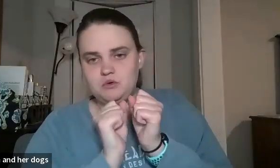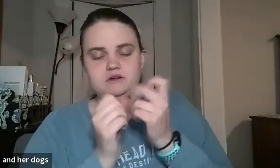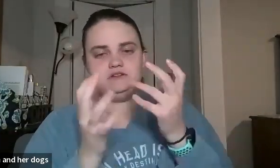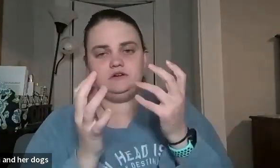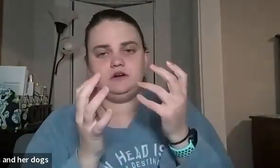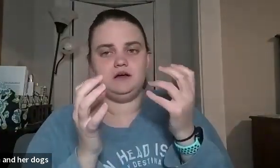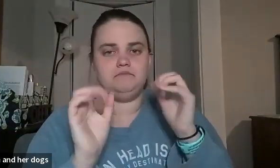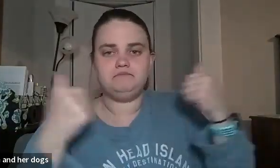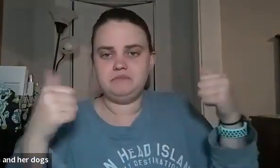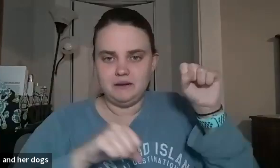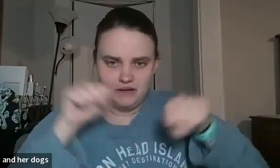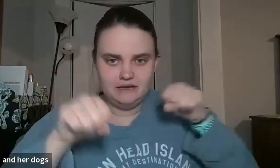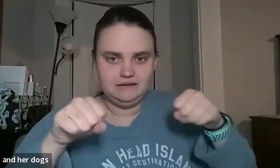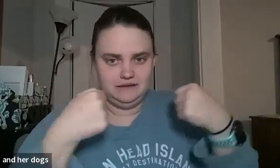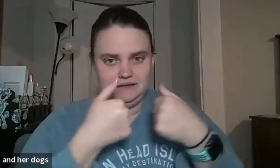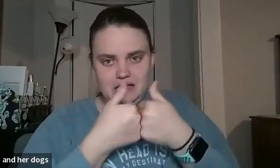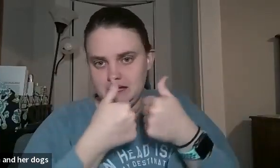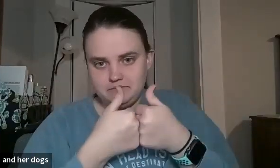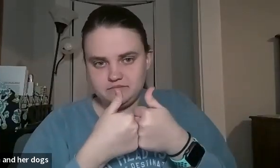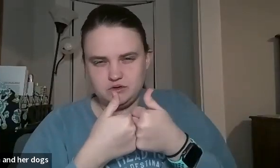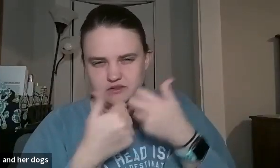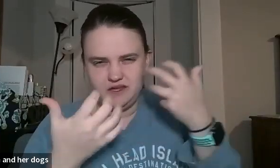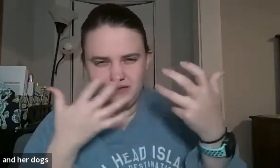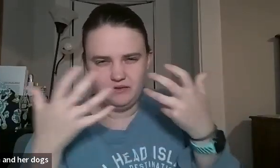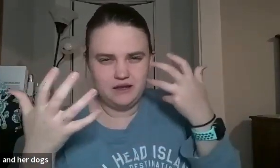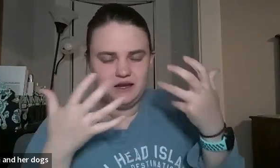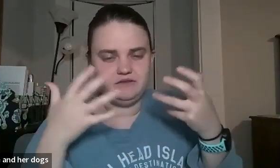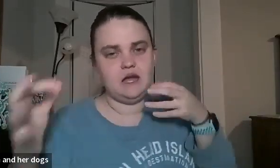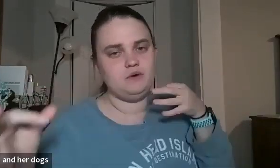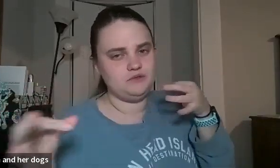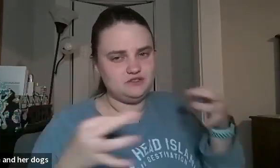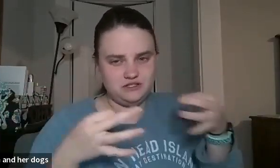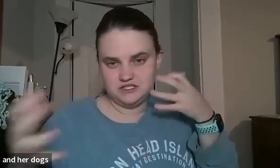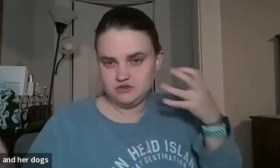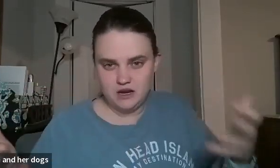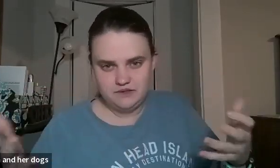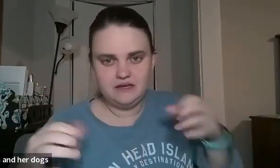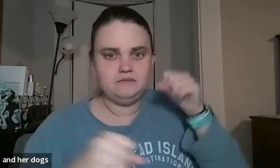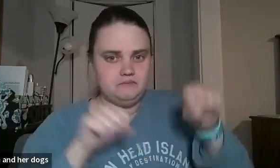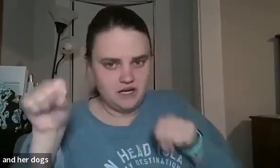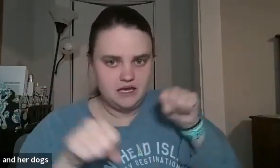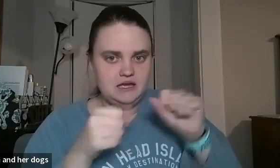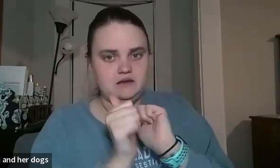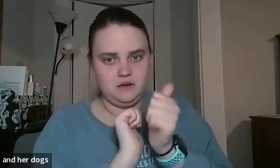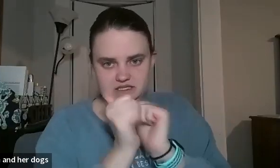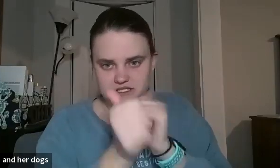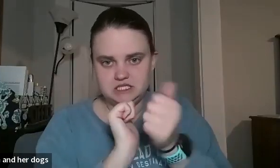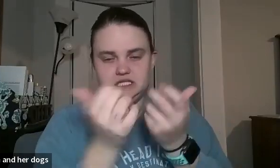sports, or like a bike game sort of thing. That kind of like, I would almost sort of describing it, bike,